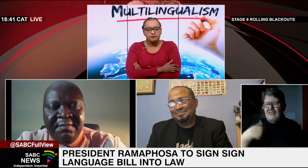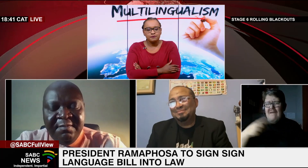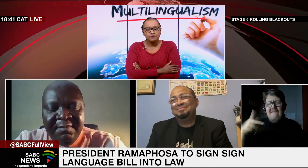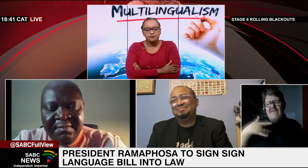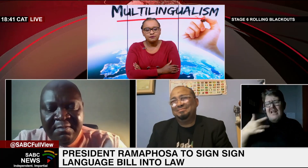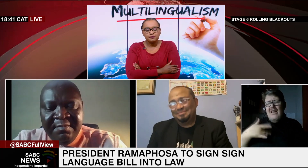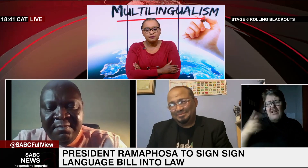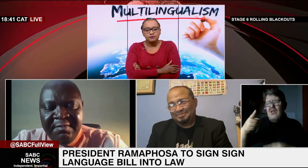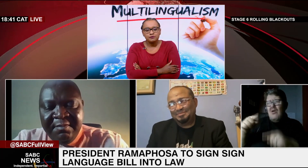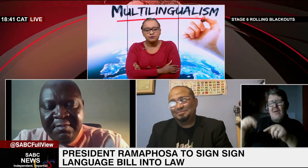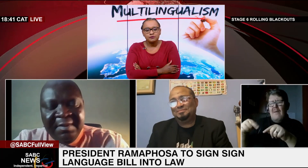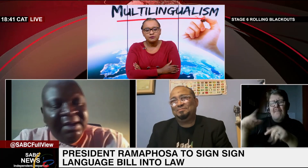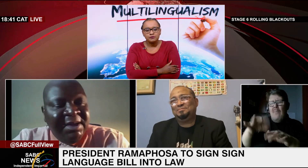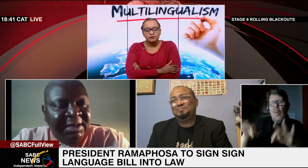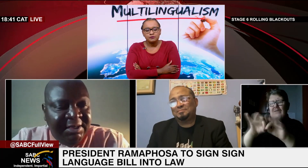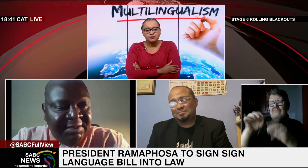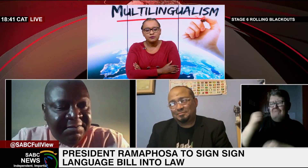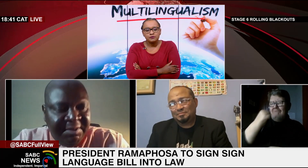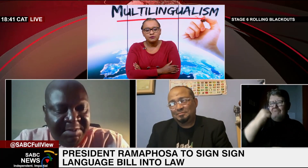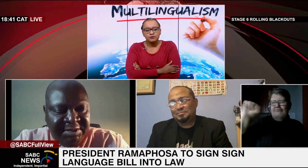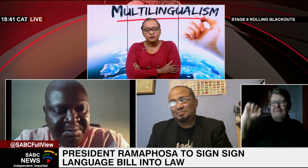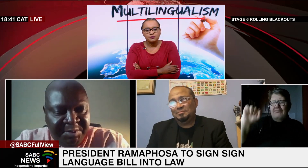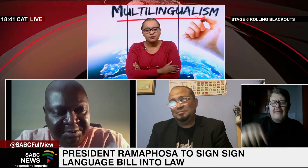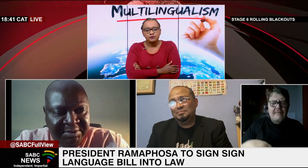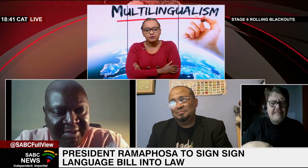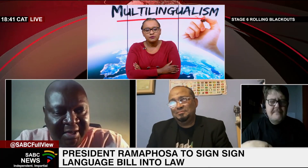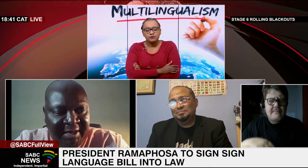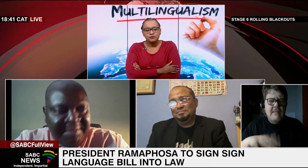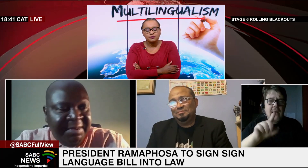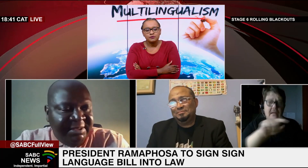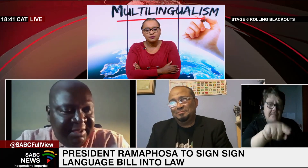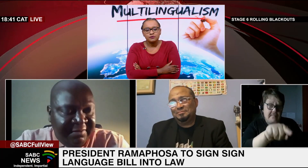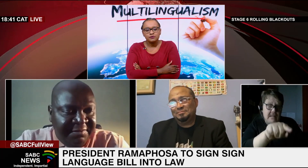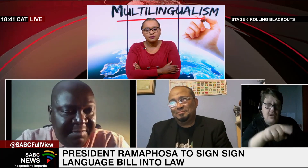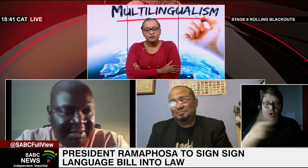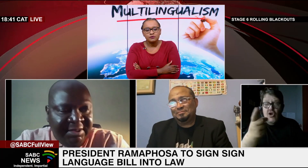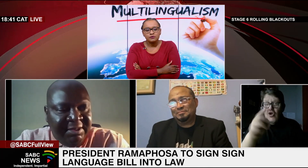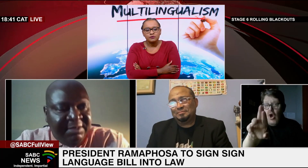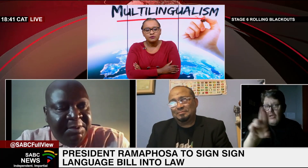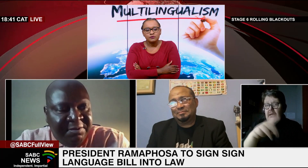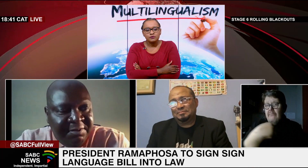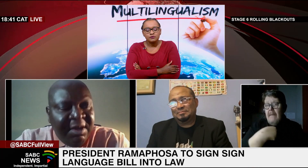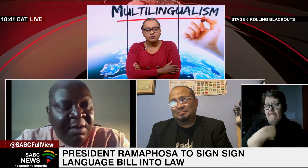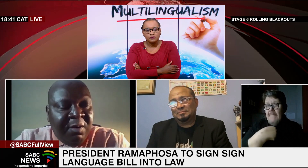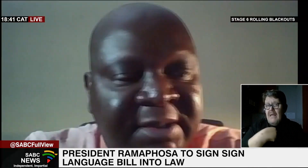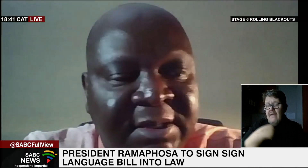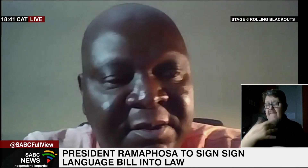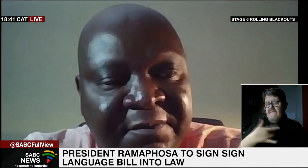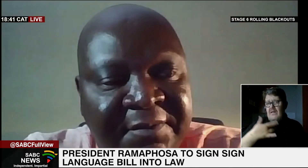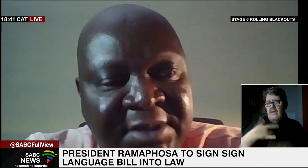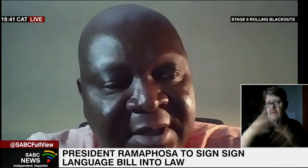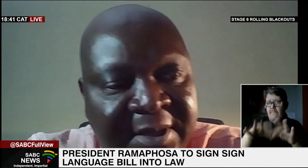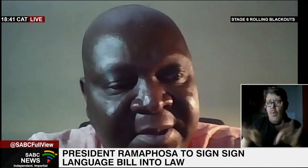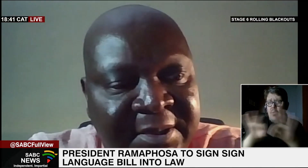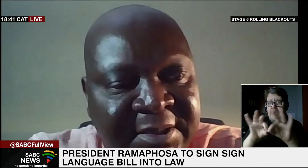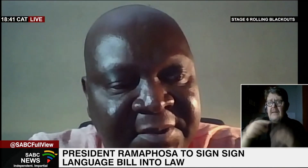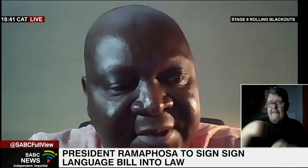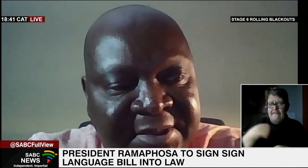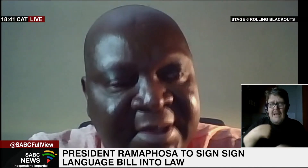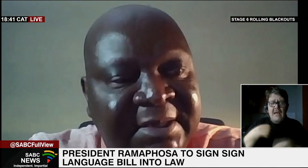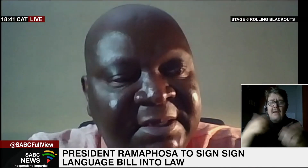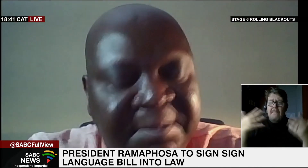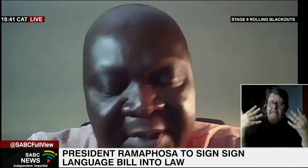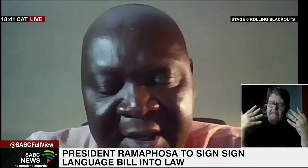it? It is very much important. I myself have made quite a lot of